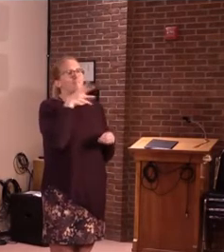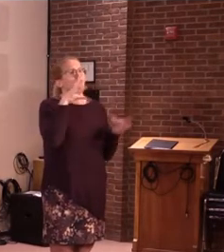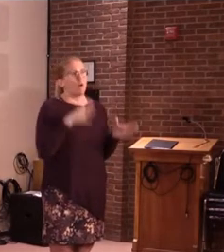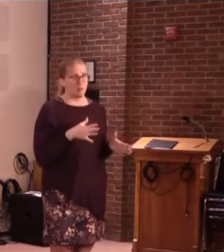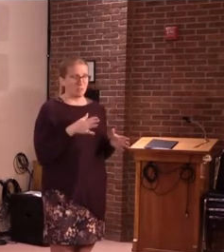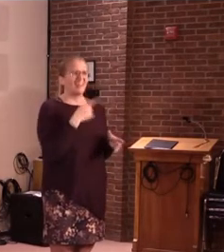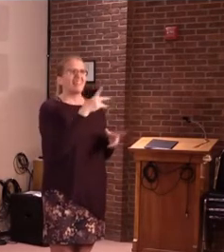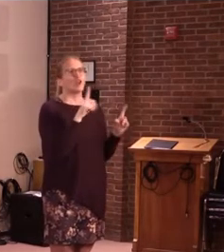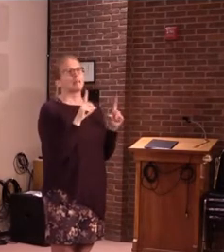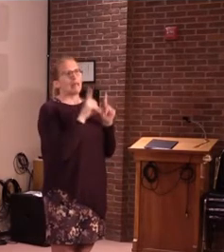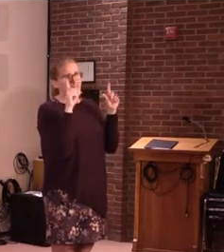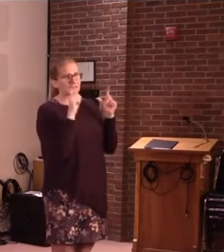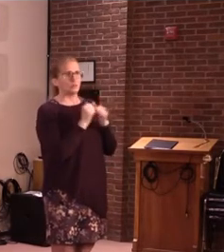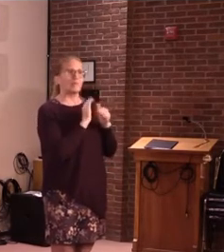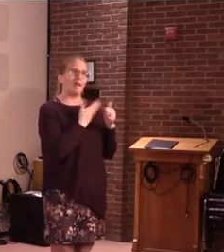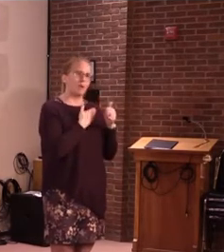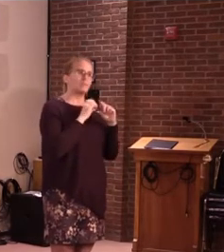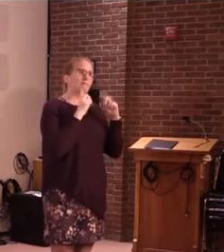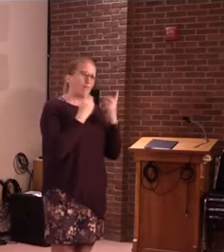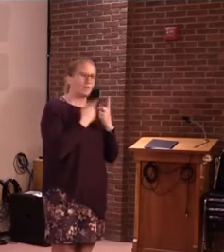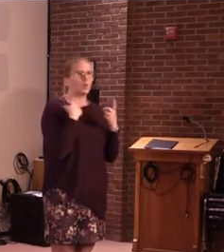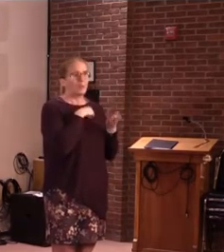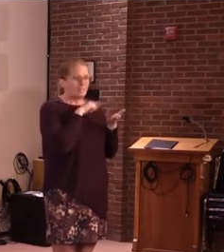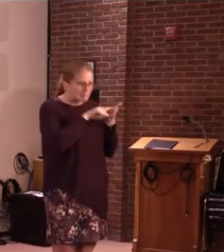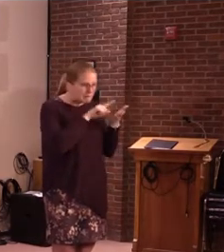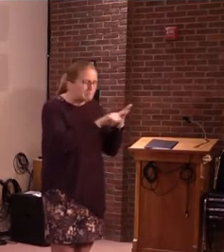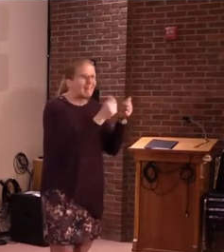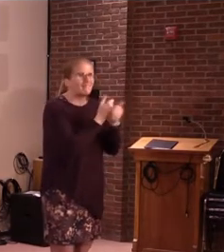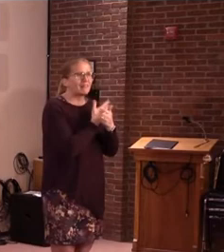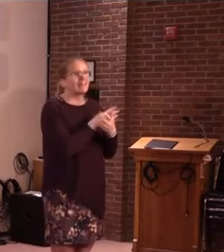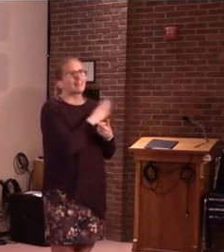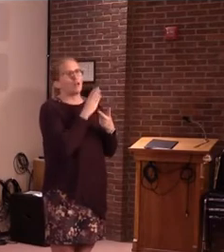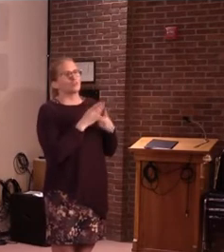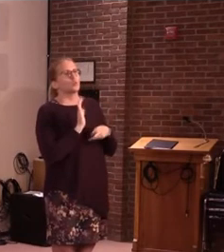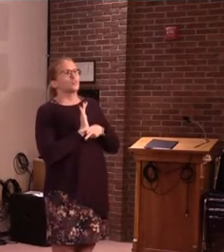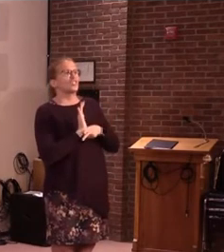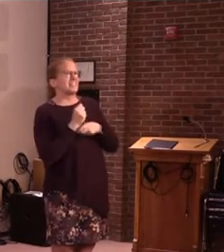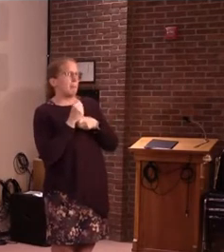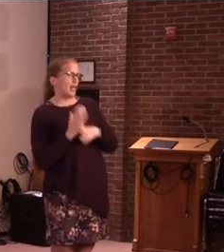for inspections and so forth, so they're under that, and also the cheese makers. So